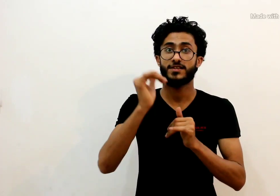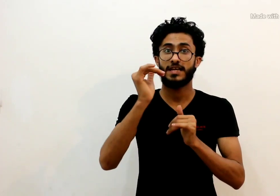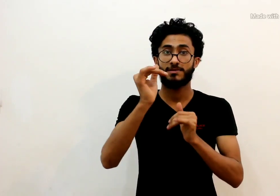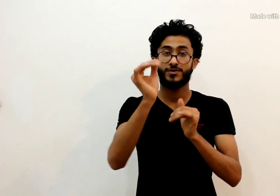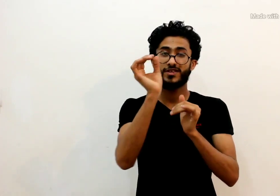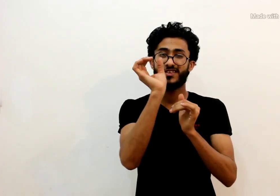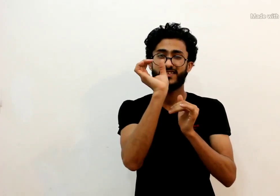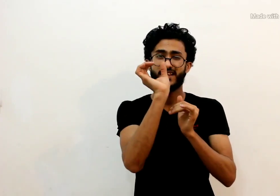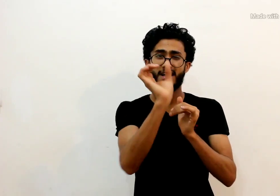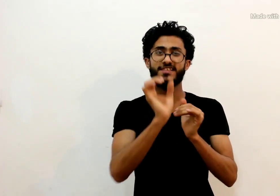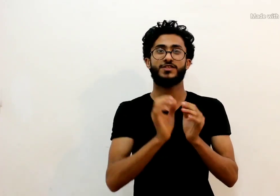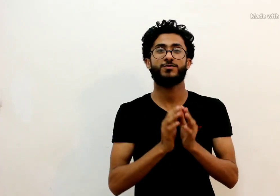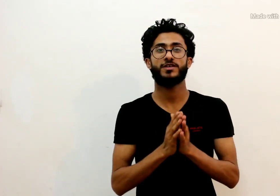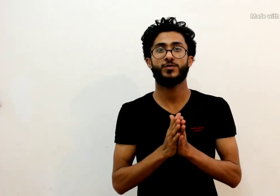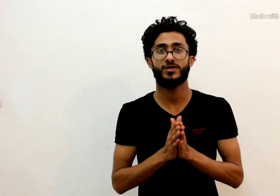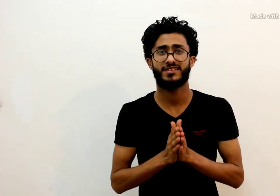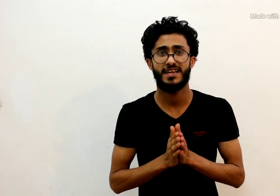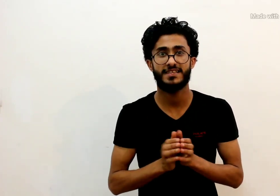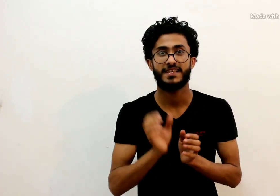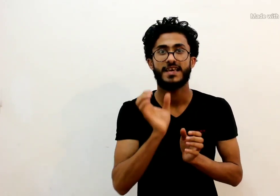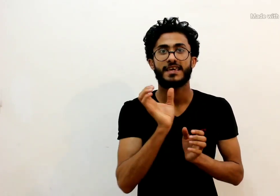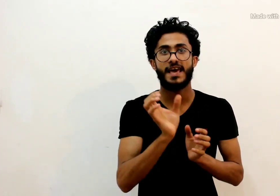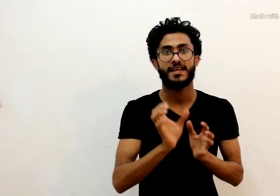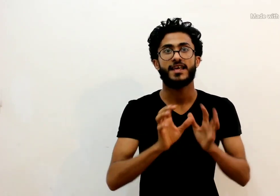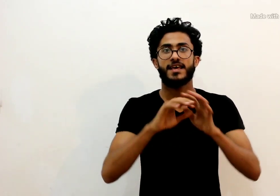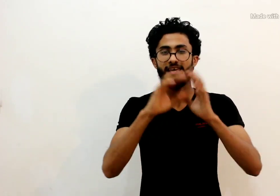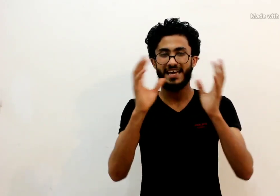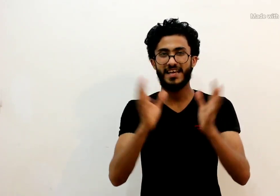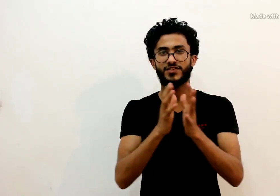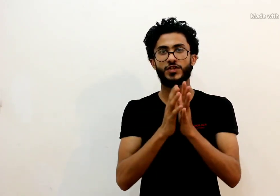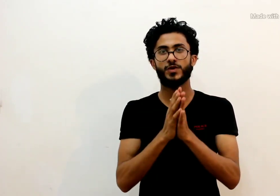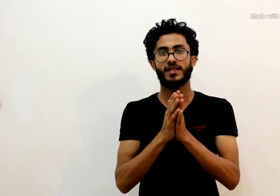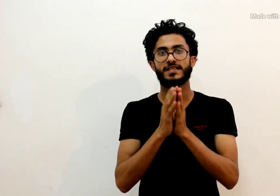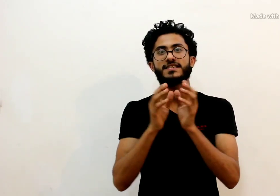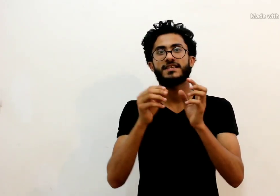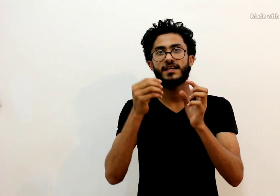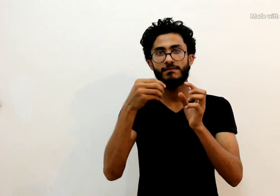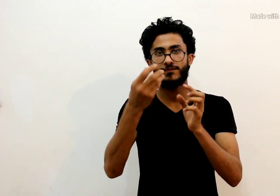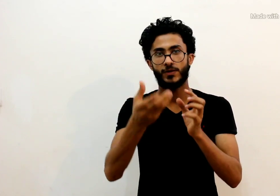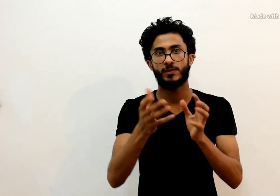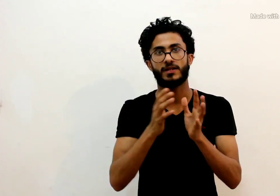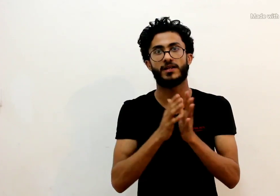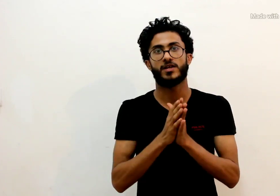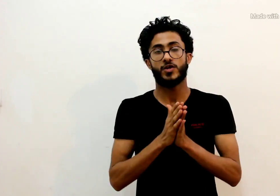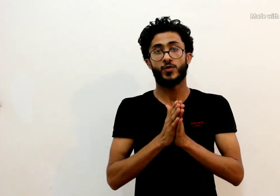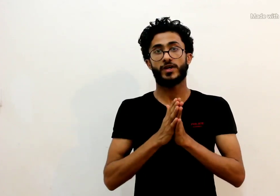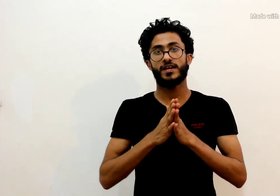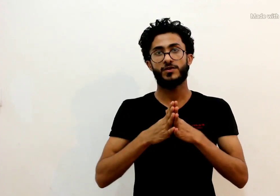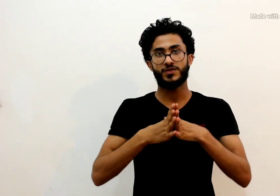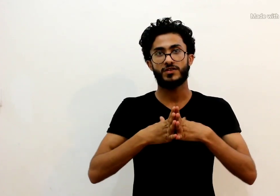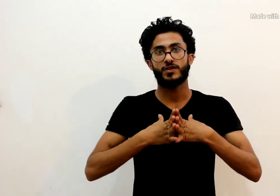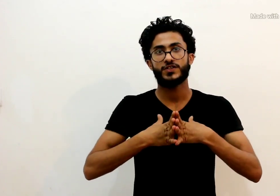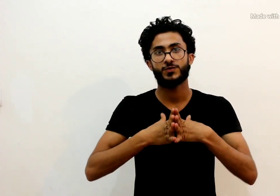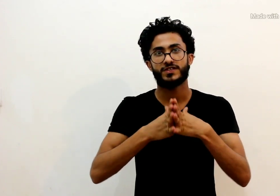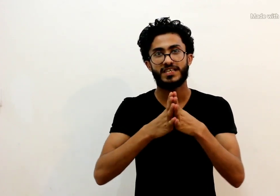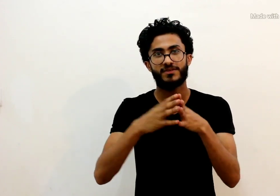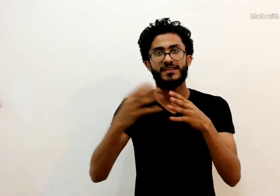talk about the last one, which is can. Can, as usual, it's informal. We can use it also with someone